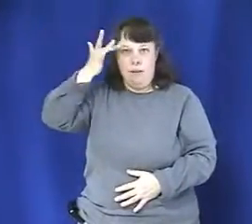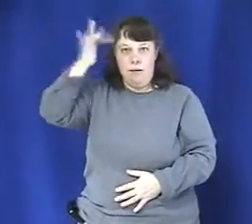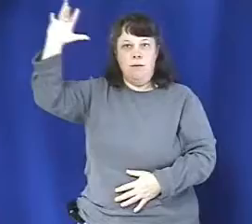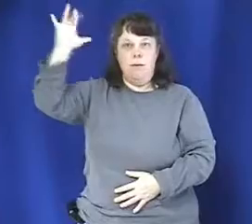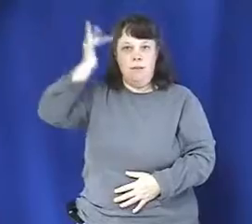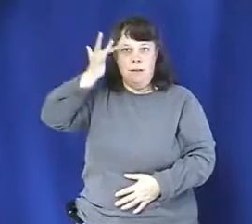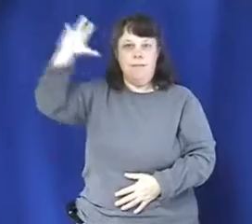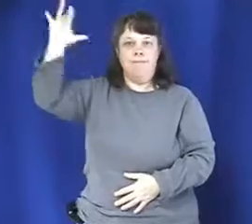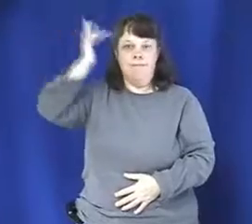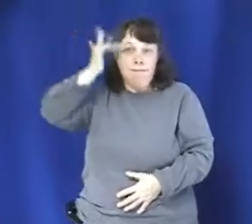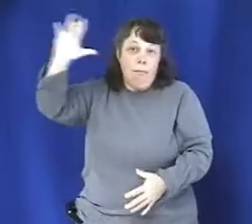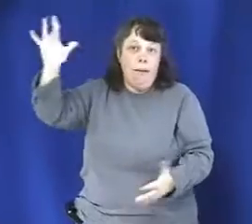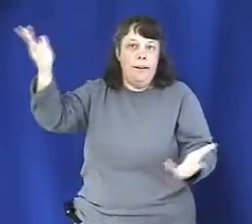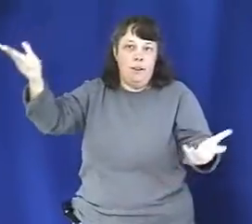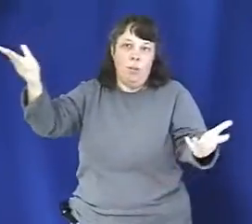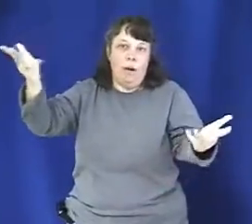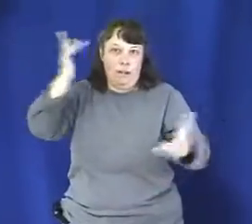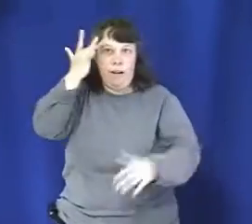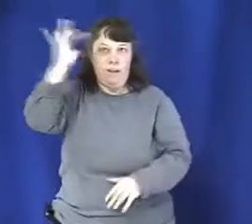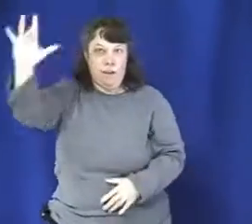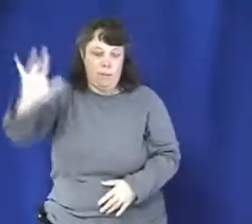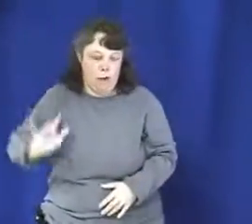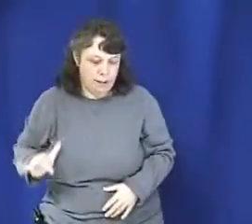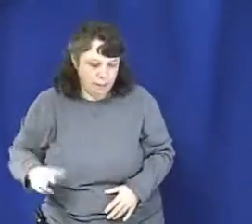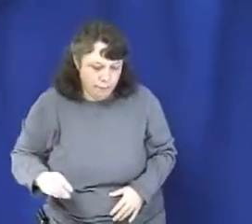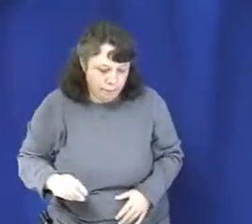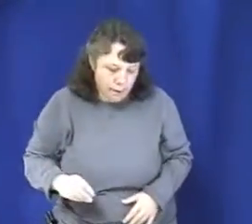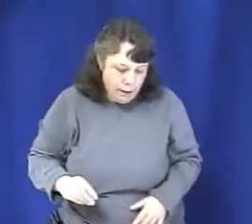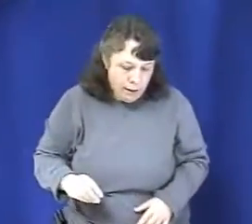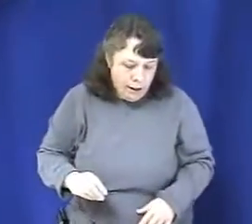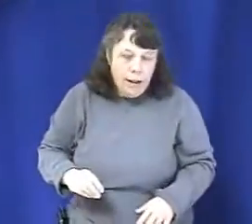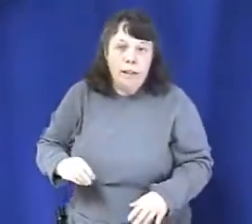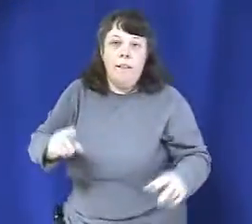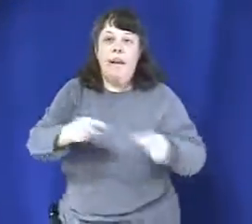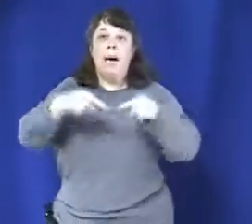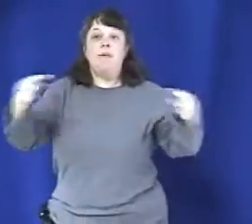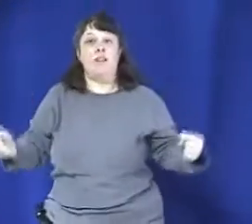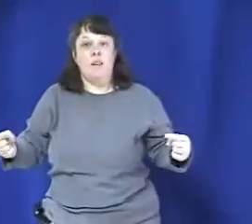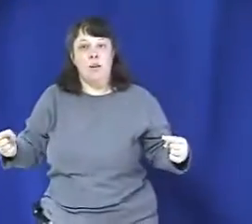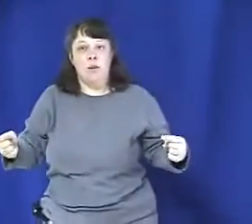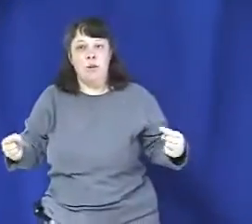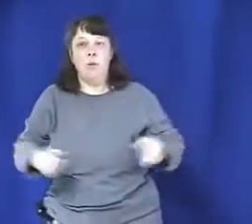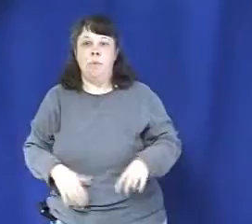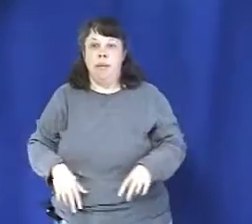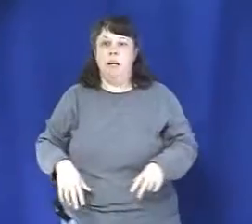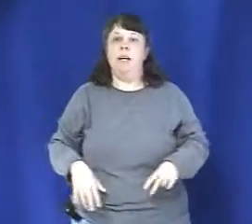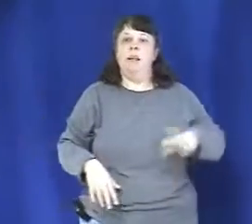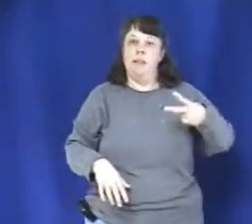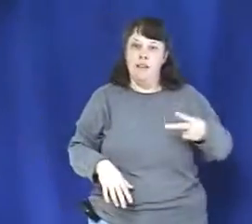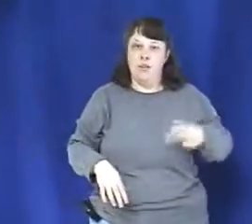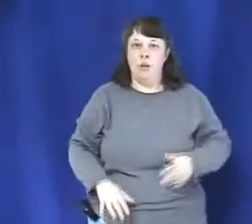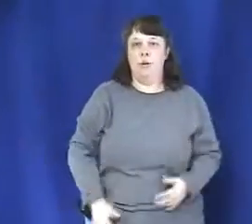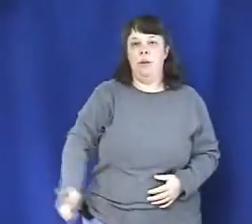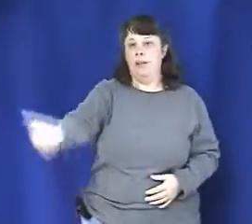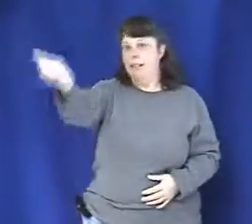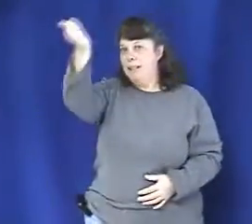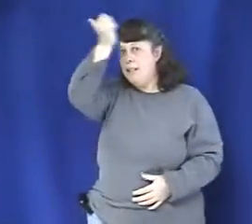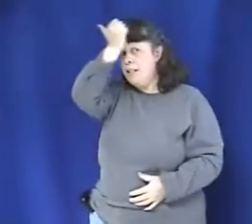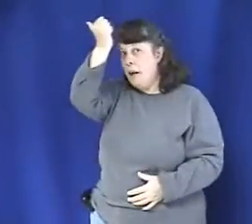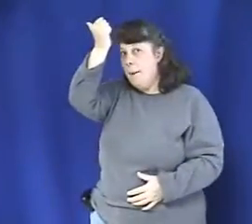brains. You're bright if you have shiny brains. The opposite of those two would be these two.